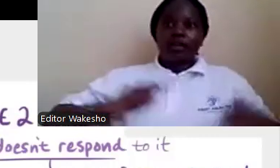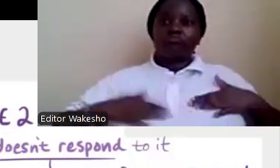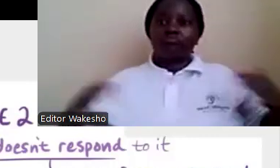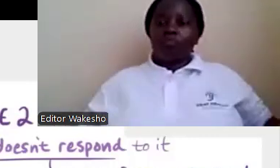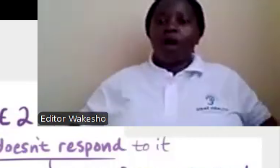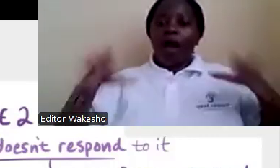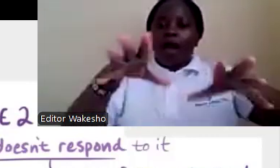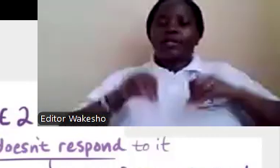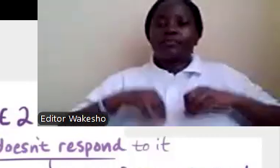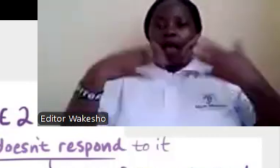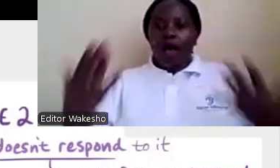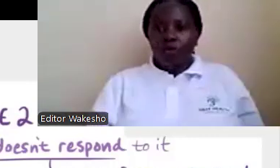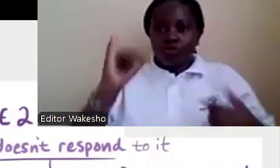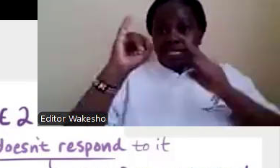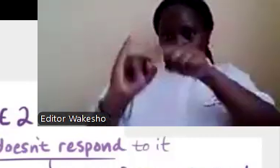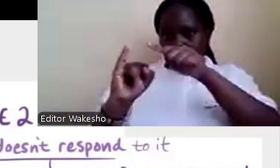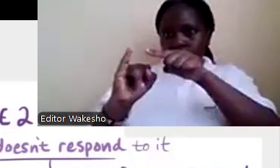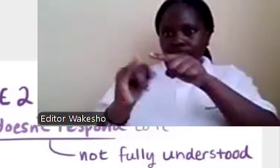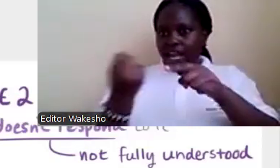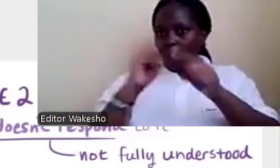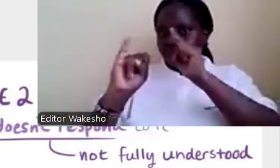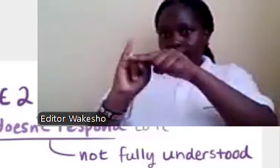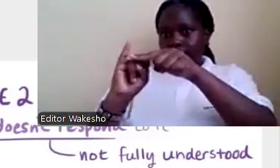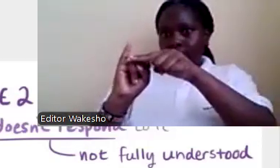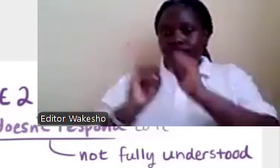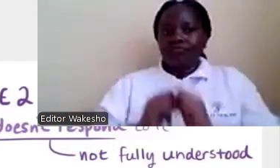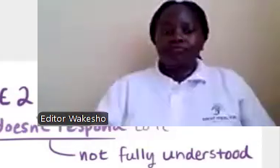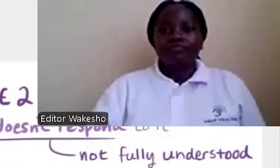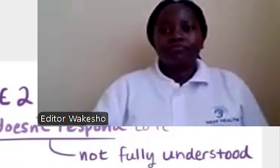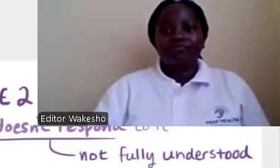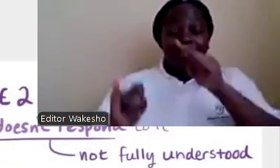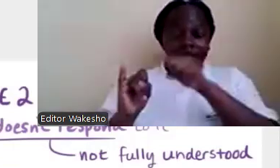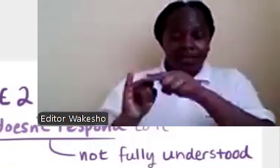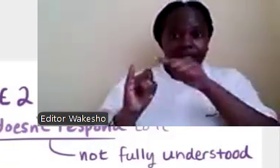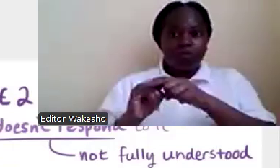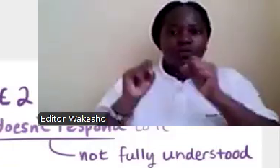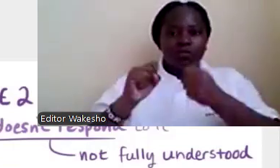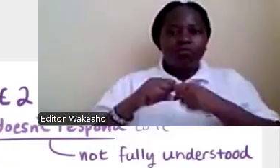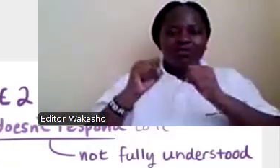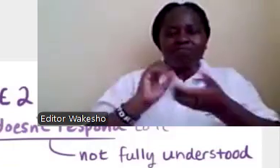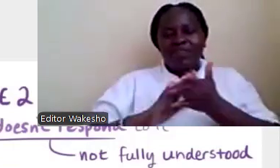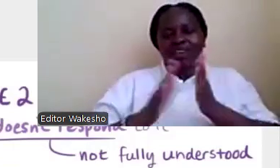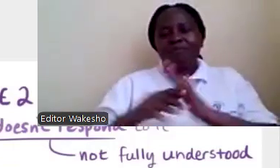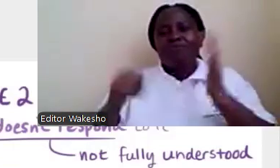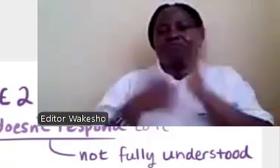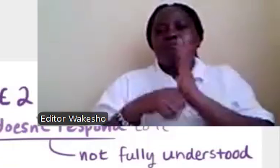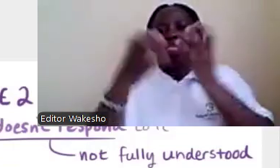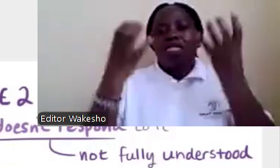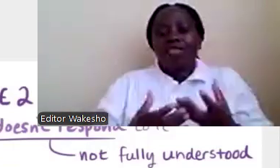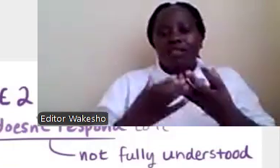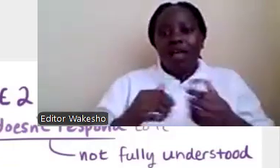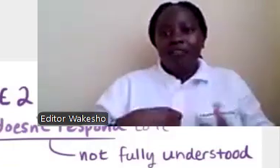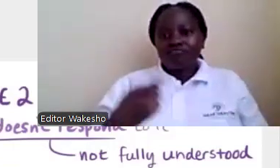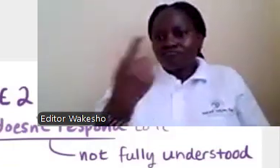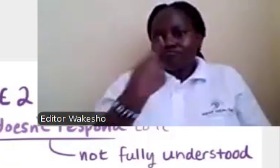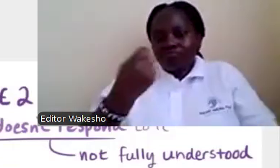to insulin. And now that is what can be a bit of a problem. You can also have drug-induced diabetes,